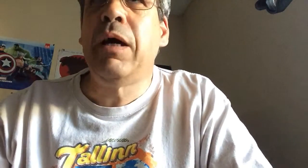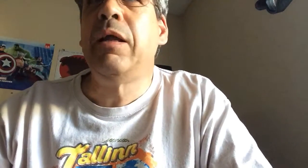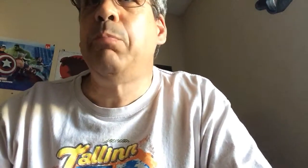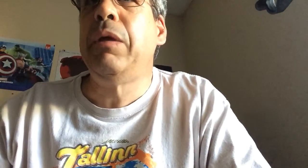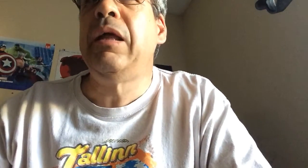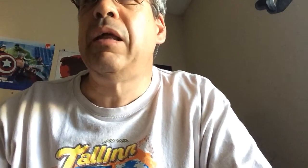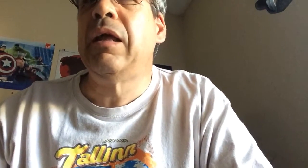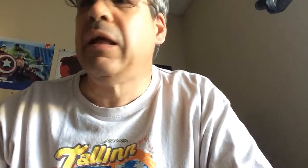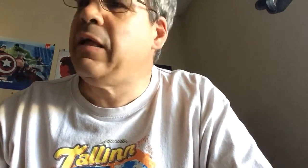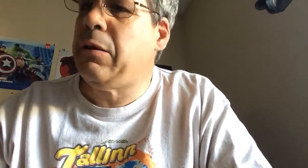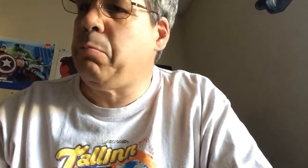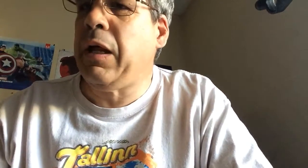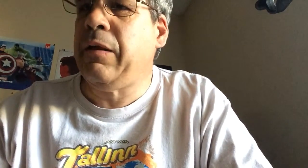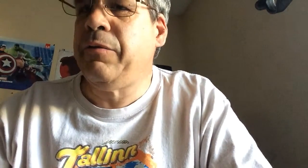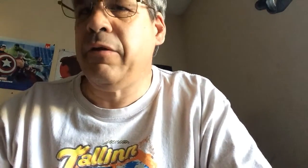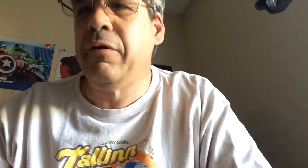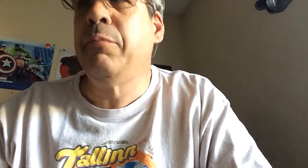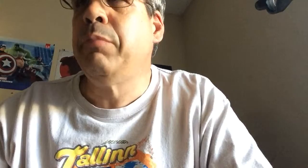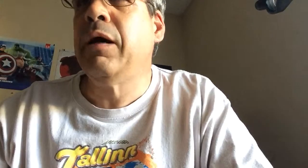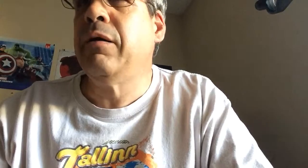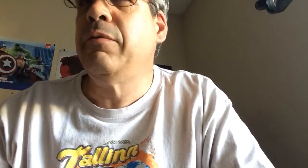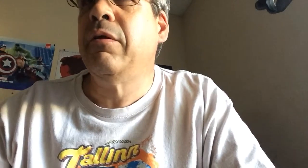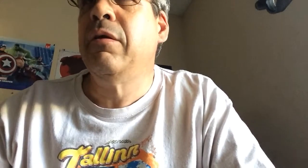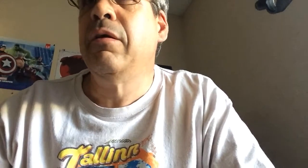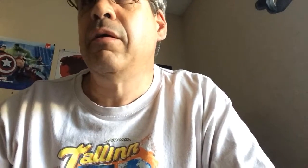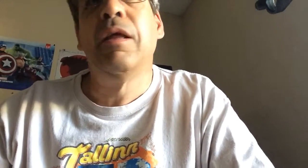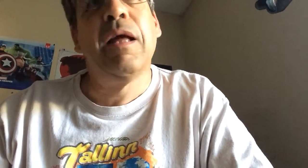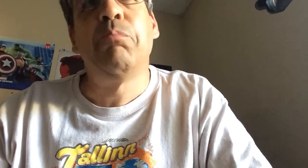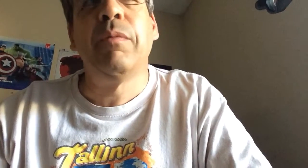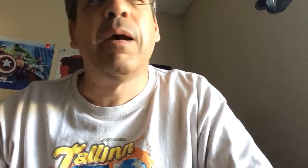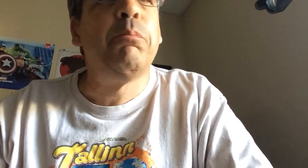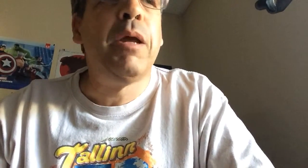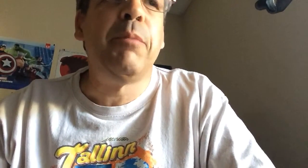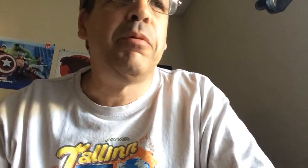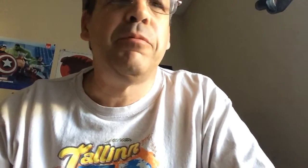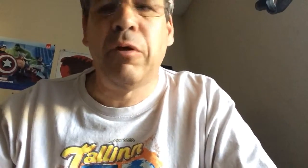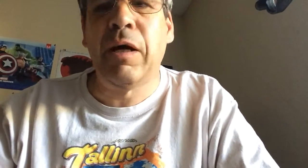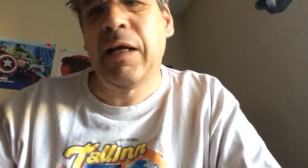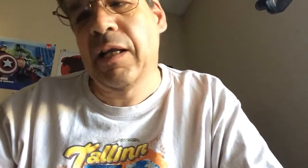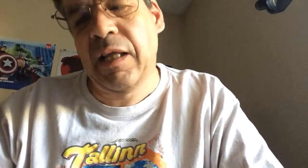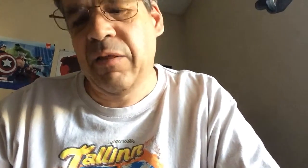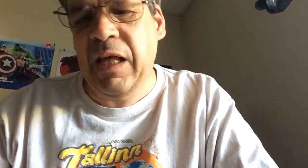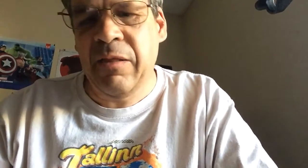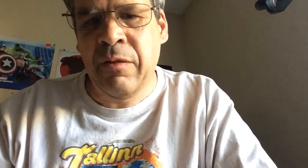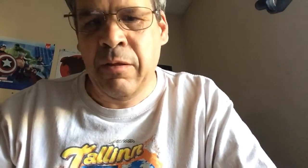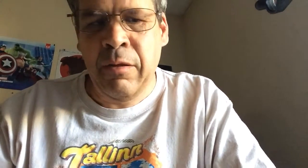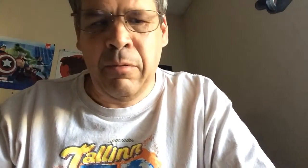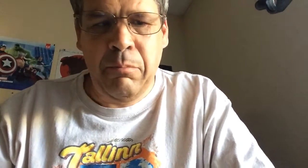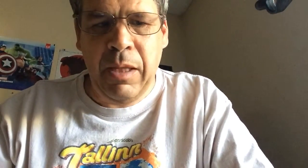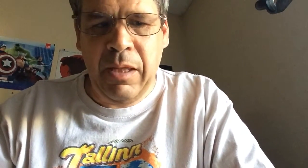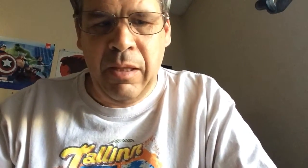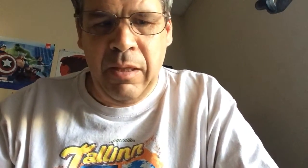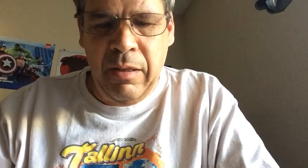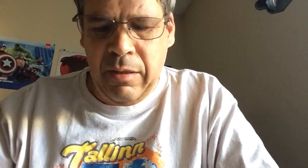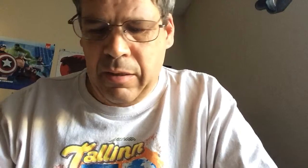My speech is better, but some people don't understand me